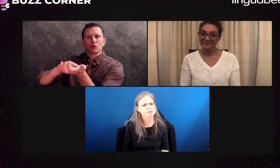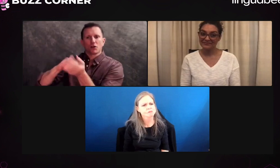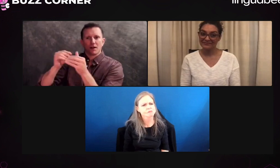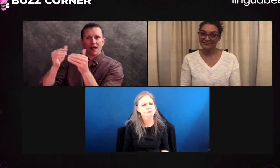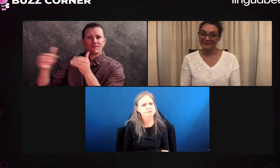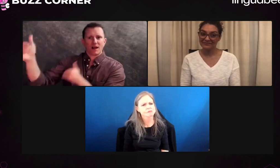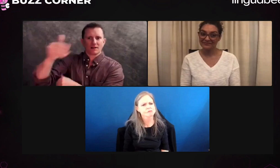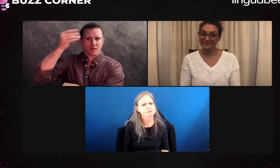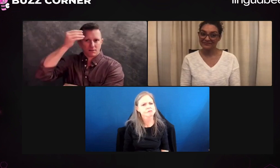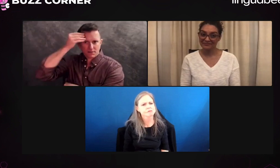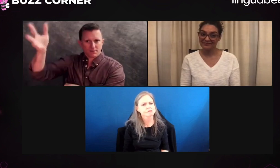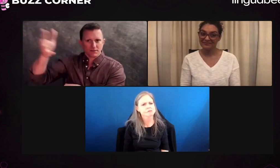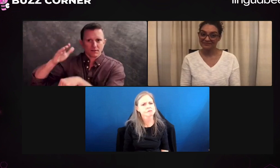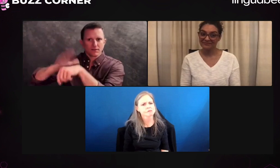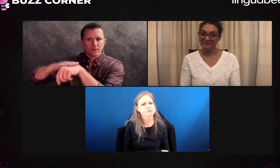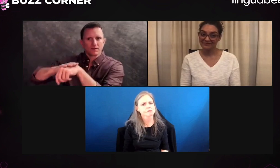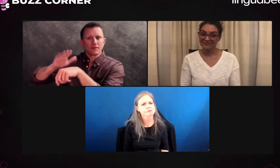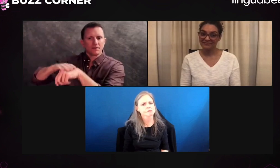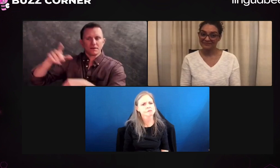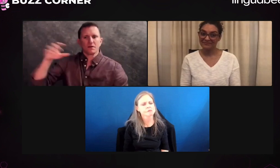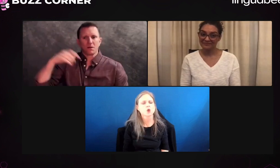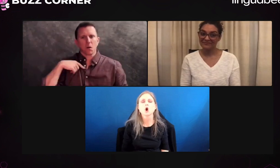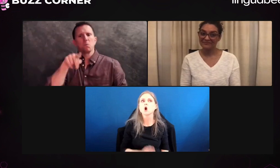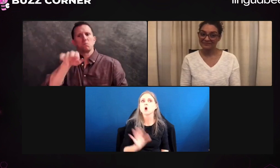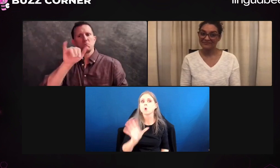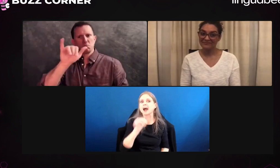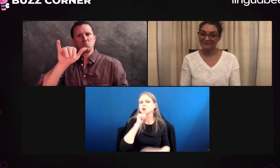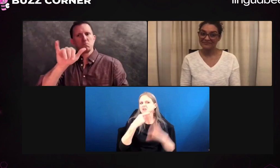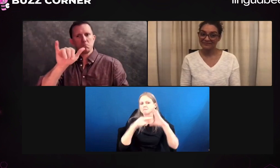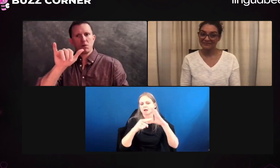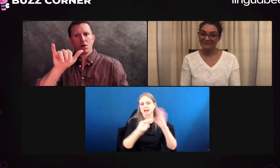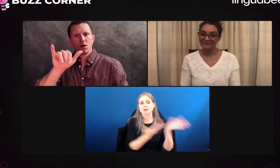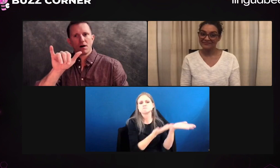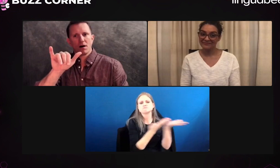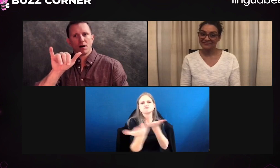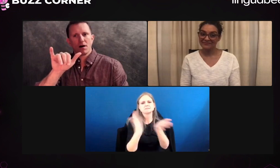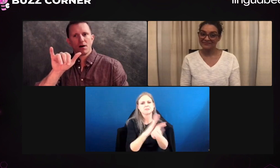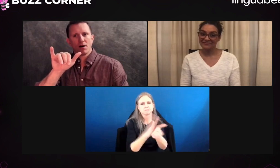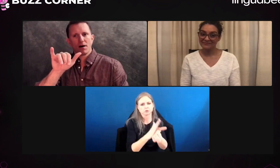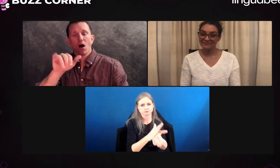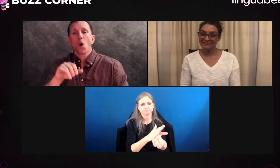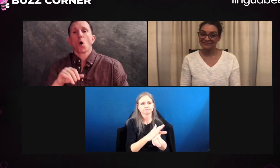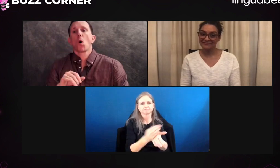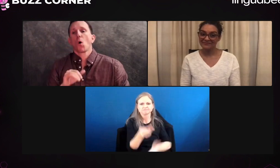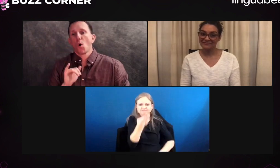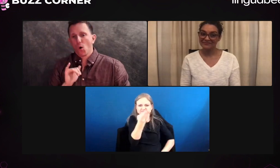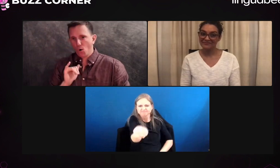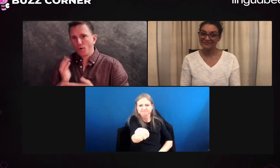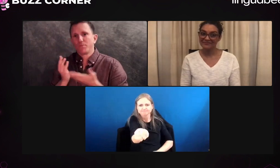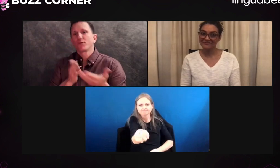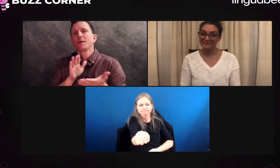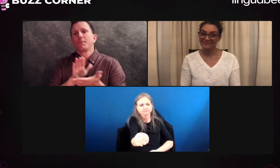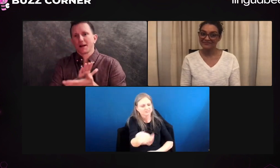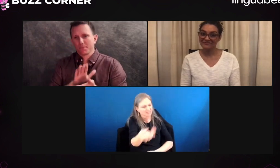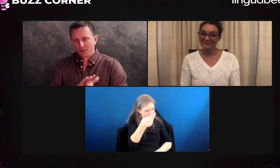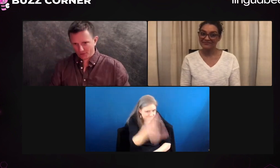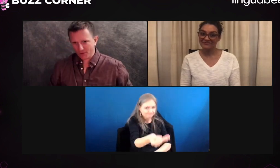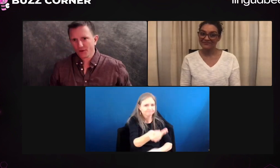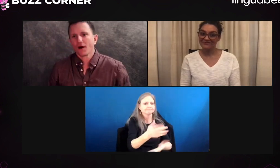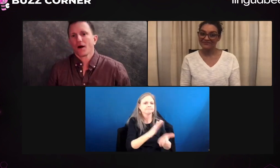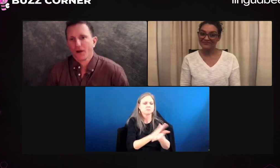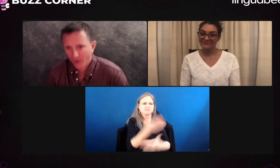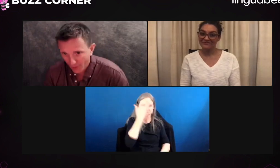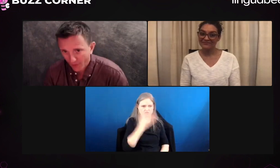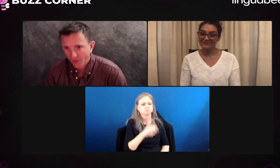is going, and then also following up with a doctor and making sure that they have a forewarning ahead of time via email. Oh, actually, it's a